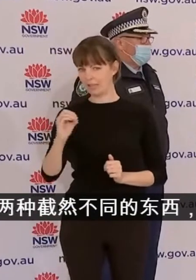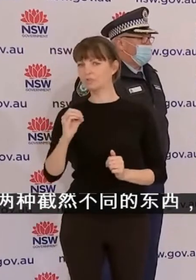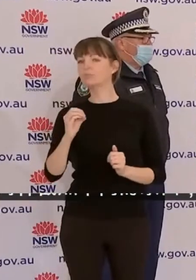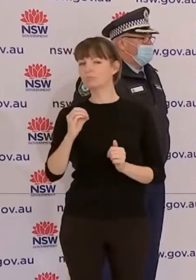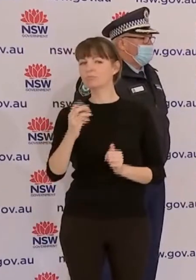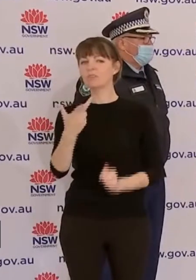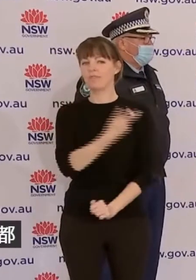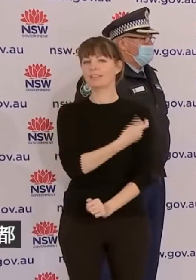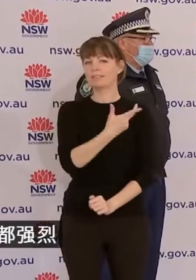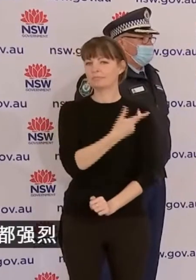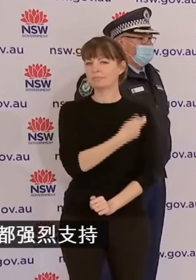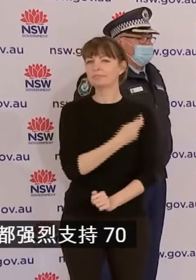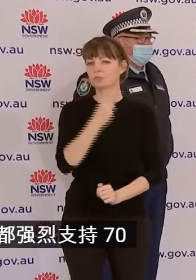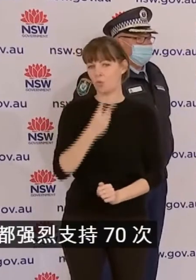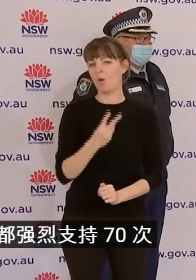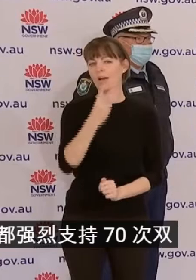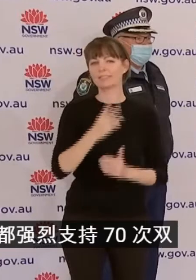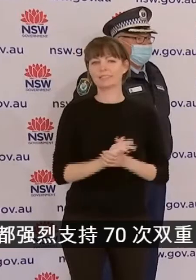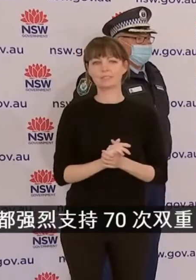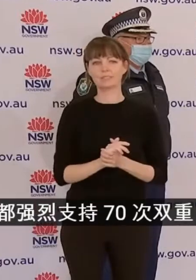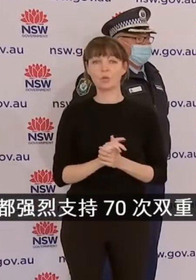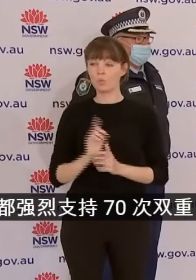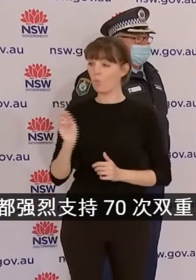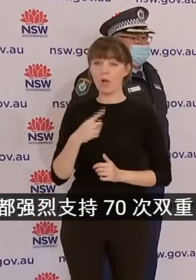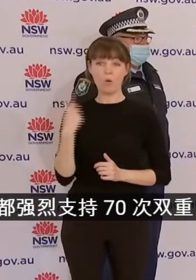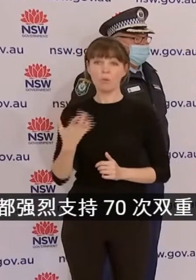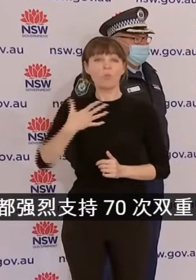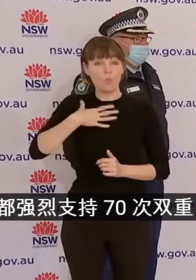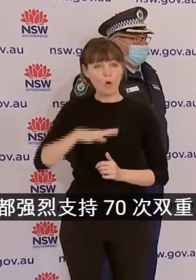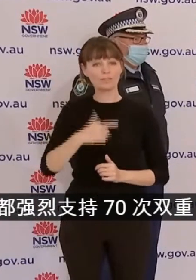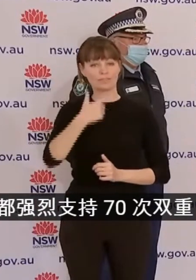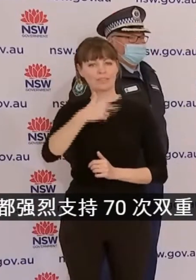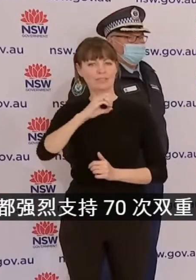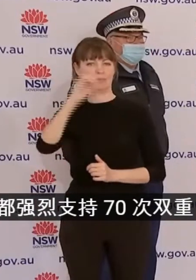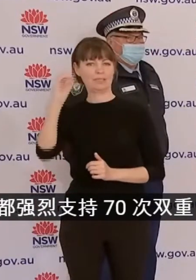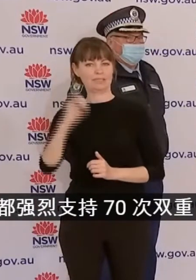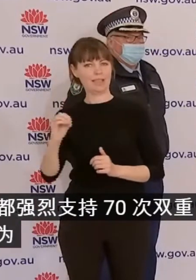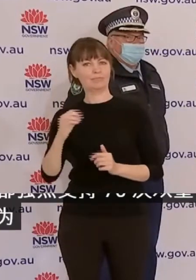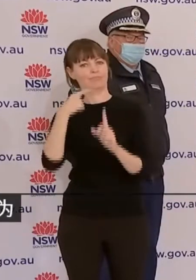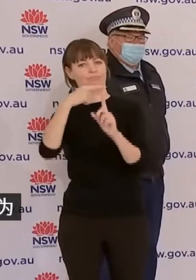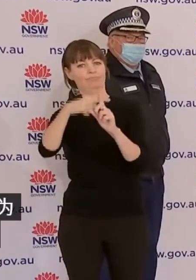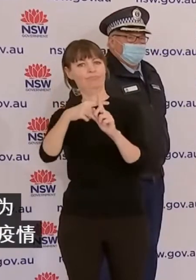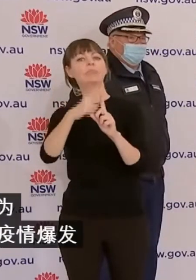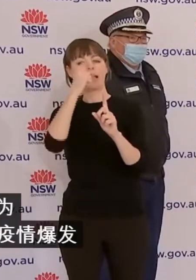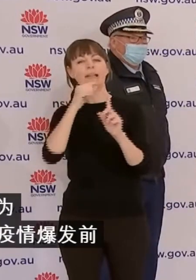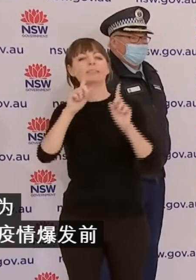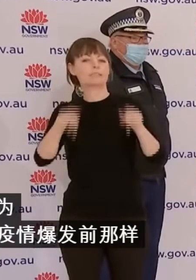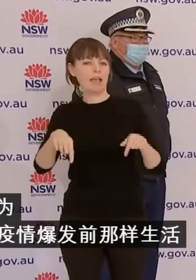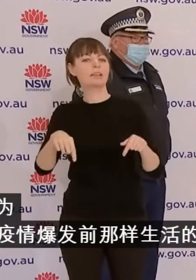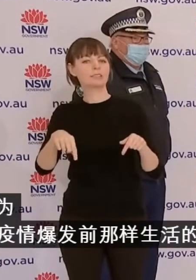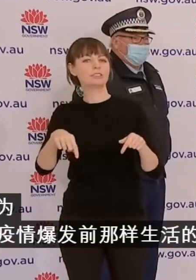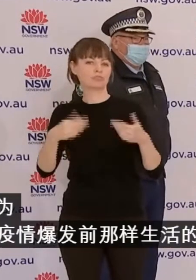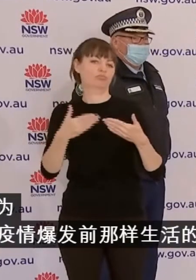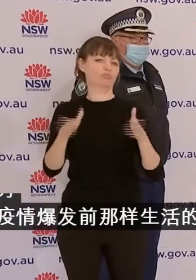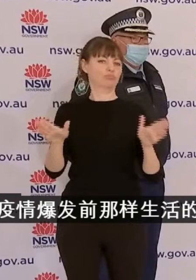course, all of us strongly support 70% double vaccination as the point in time by which we start living